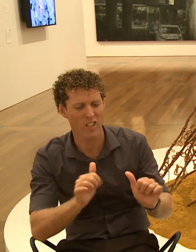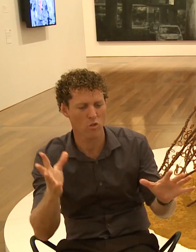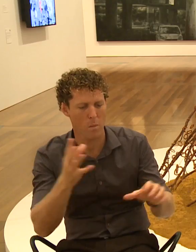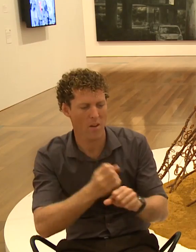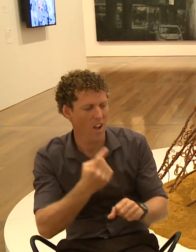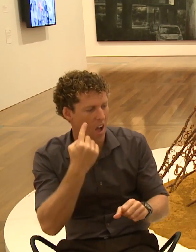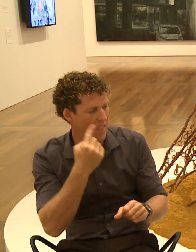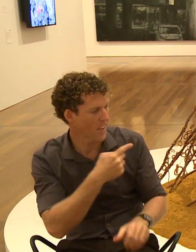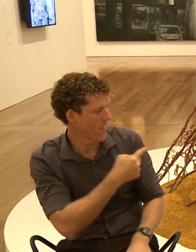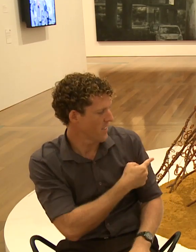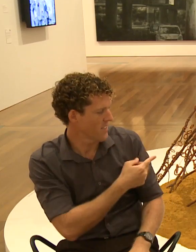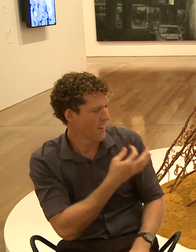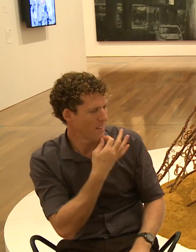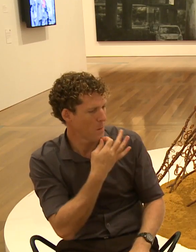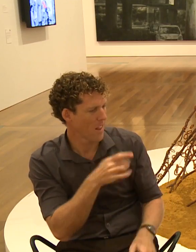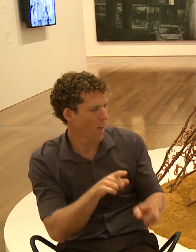part of